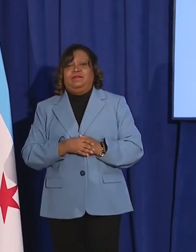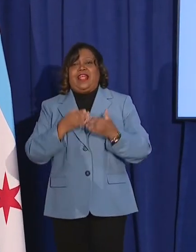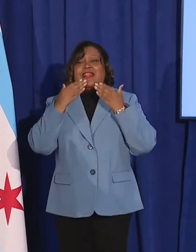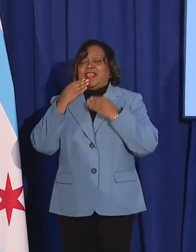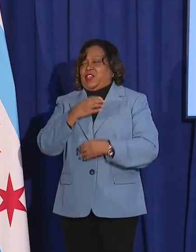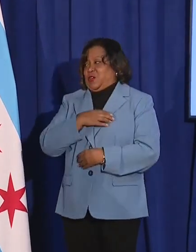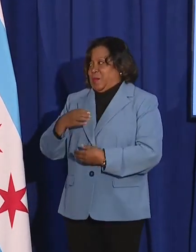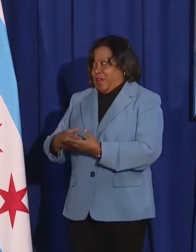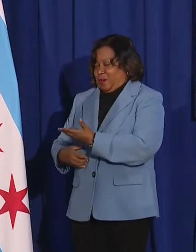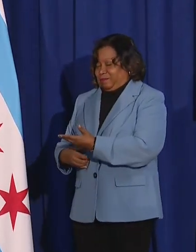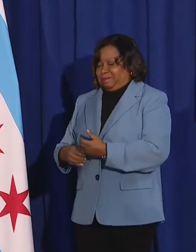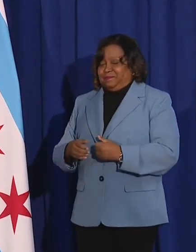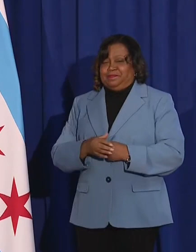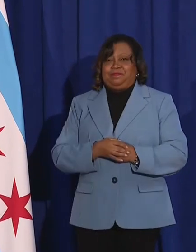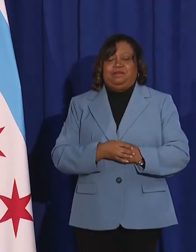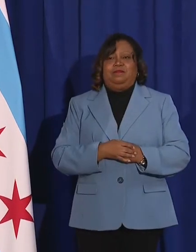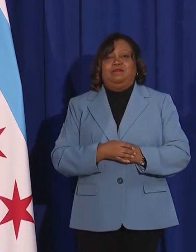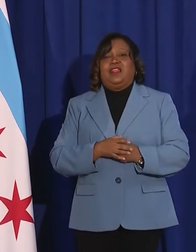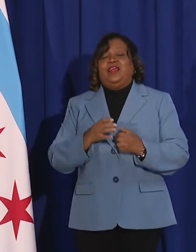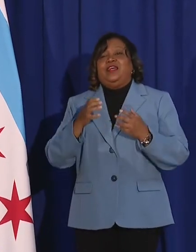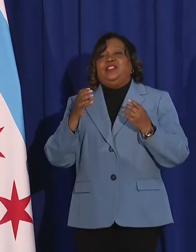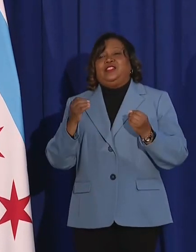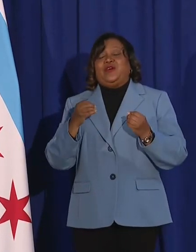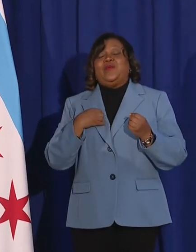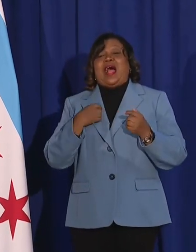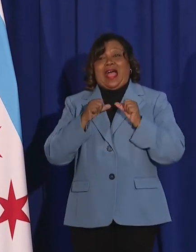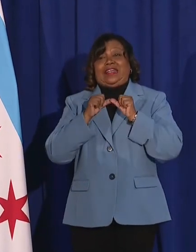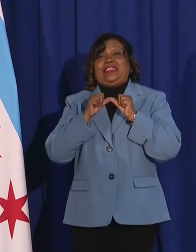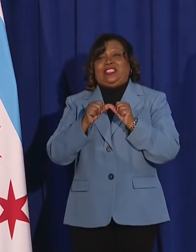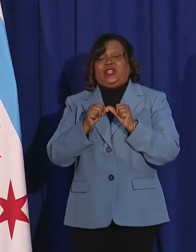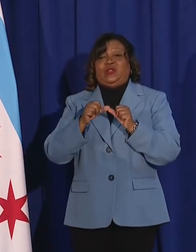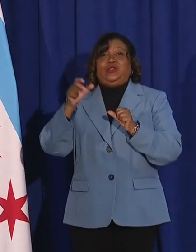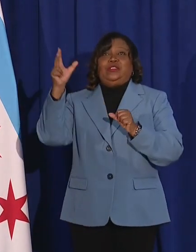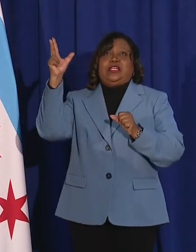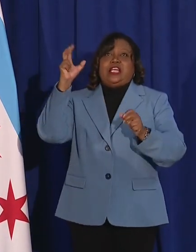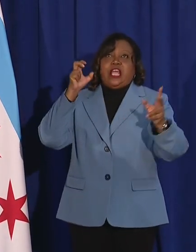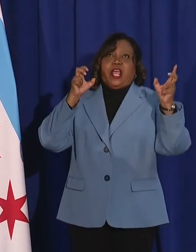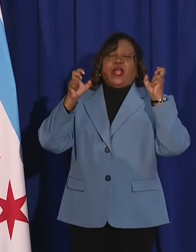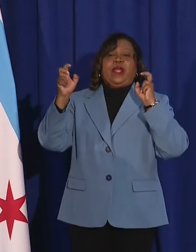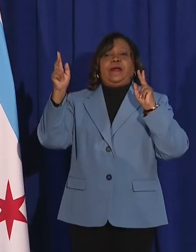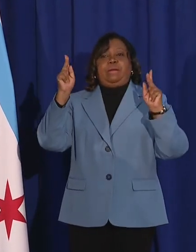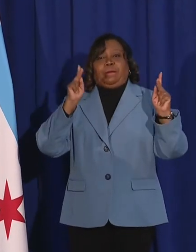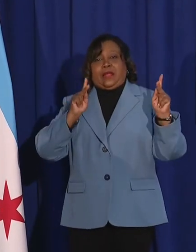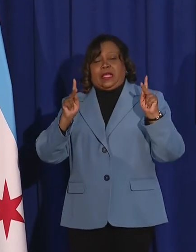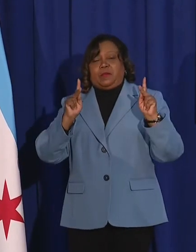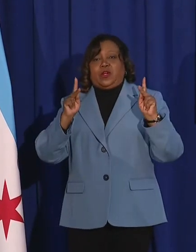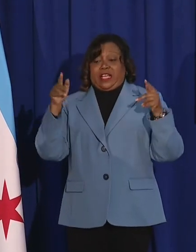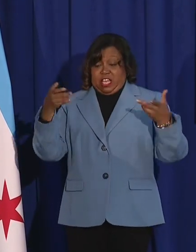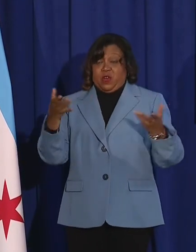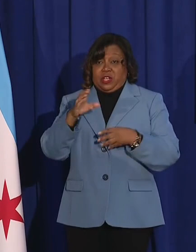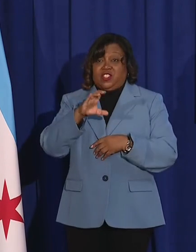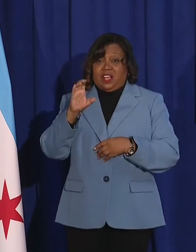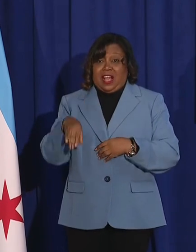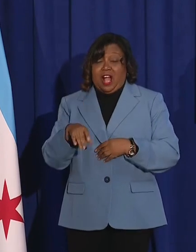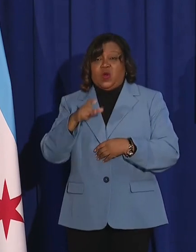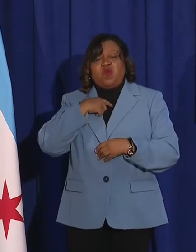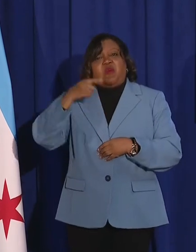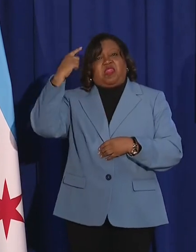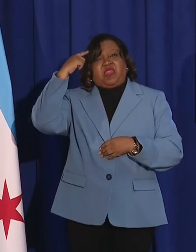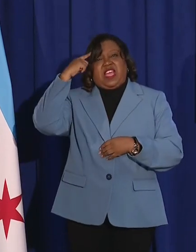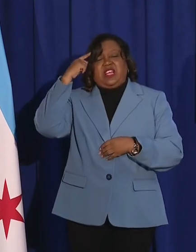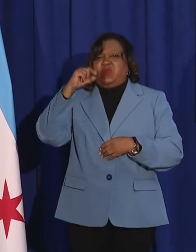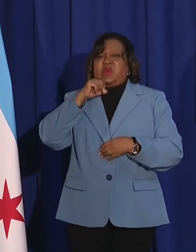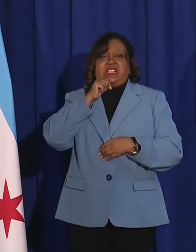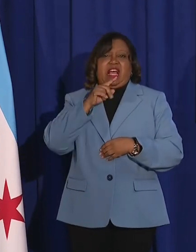Thank you, Mayor. So I continue to hear people here in Chicago who think that